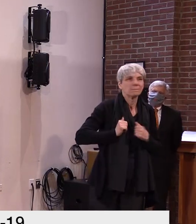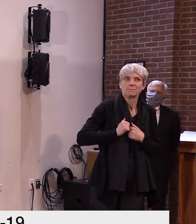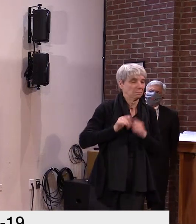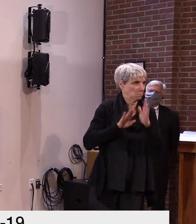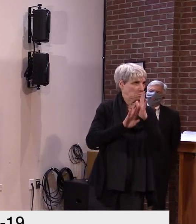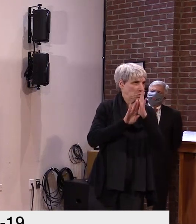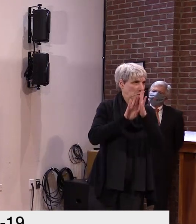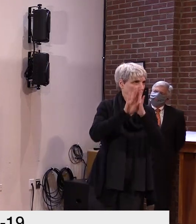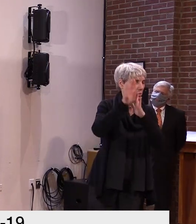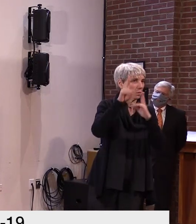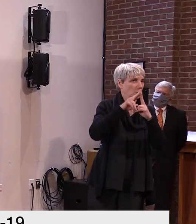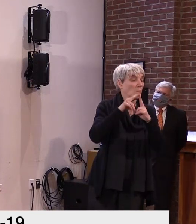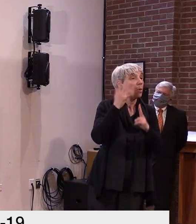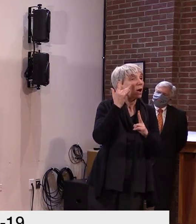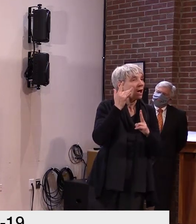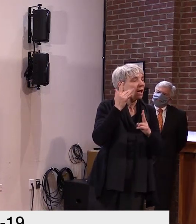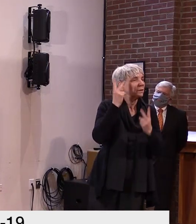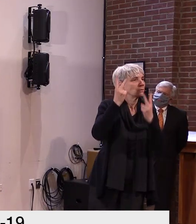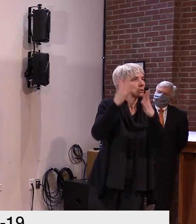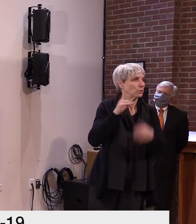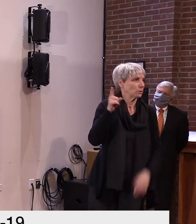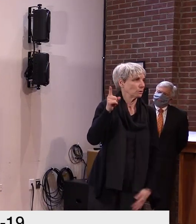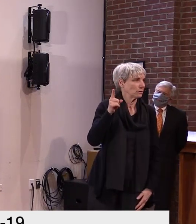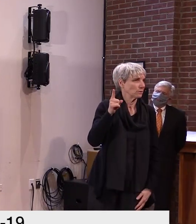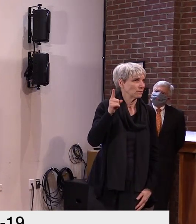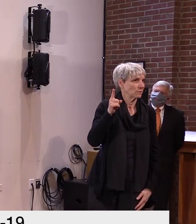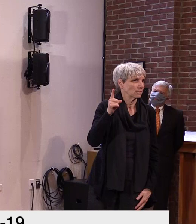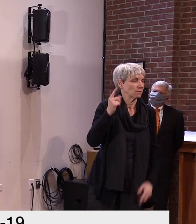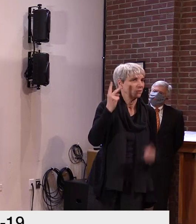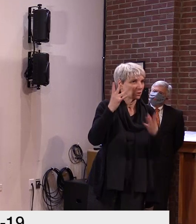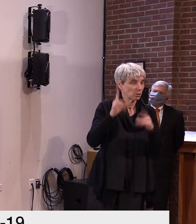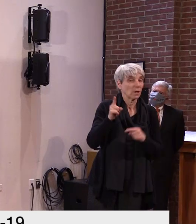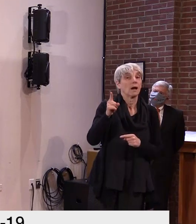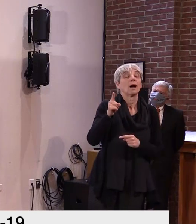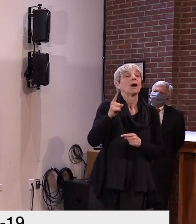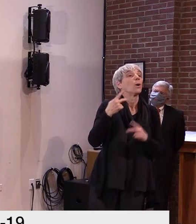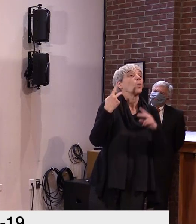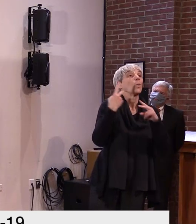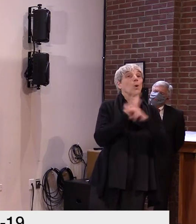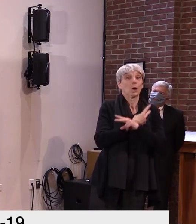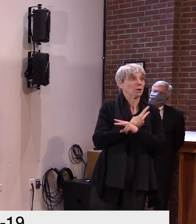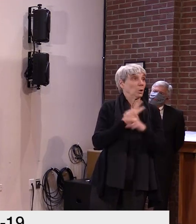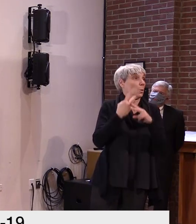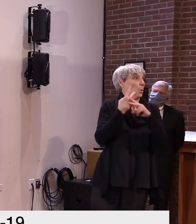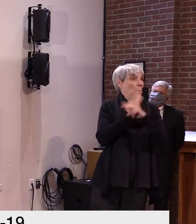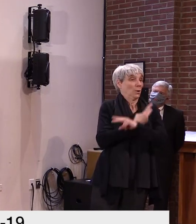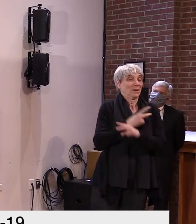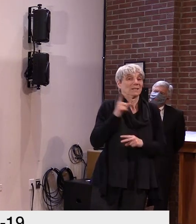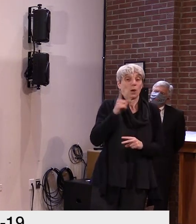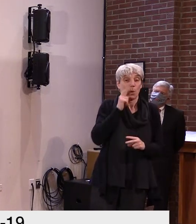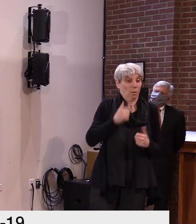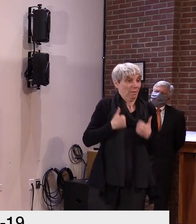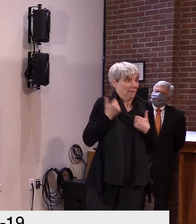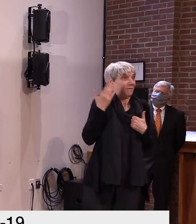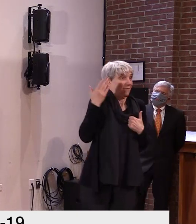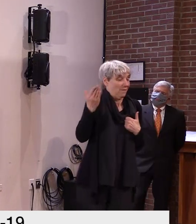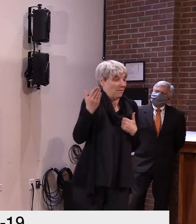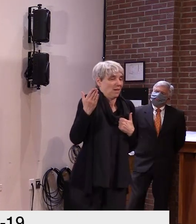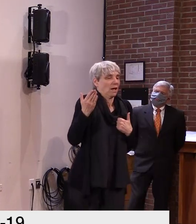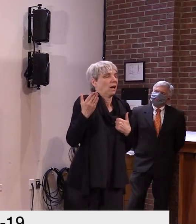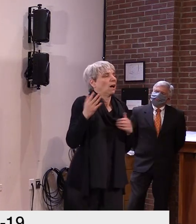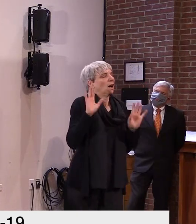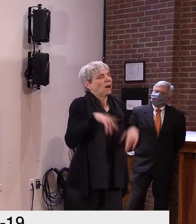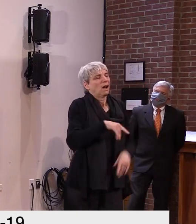increases to tourism, and specifically to residents leaving the state for hotter zones and